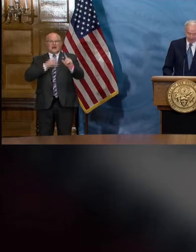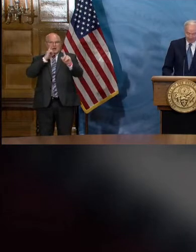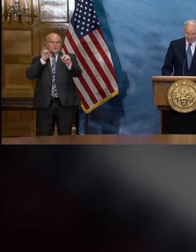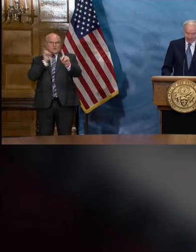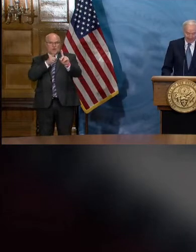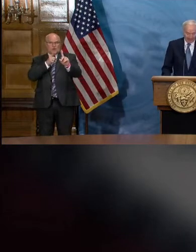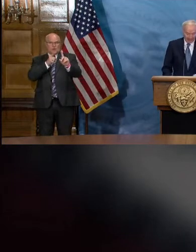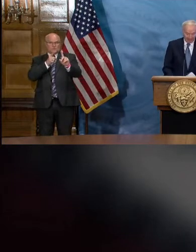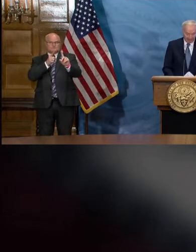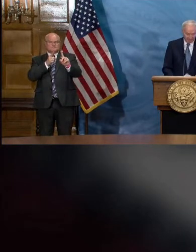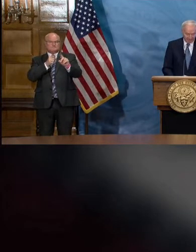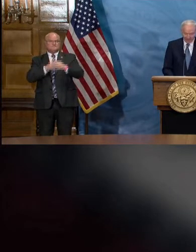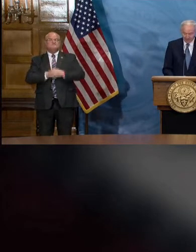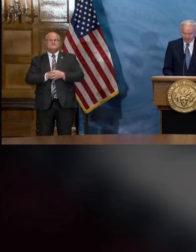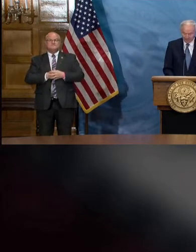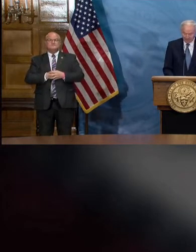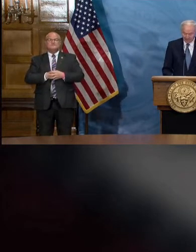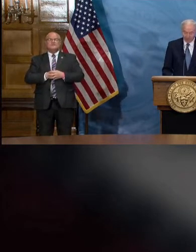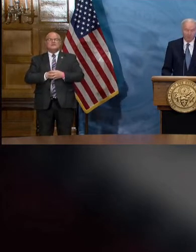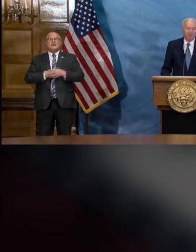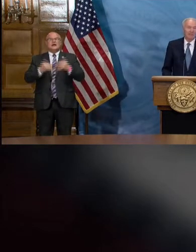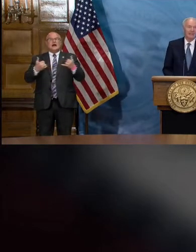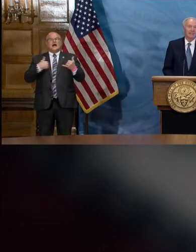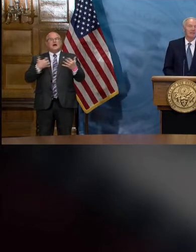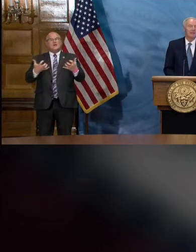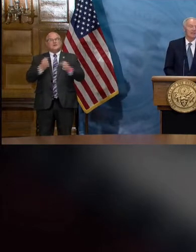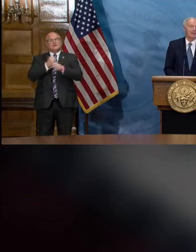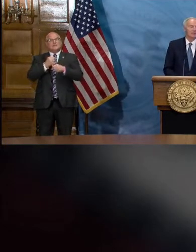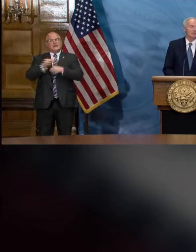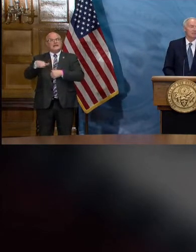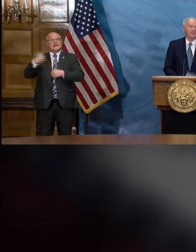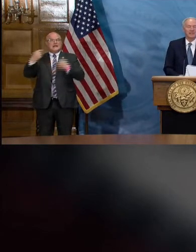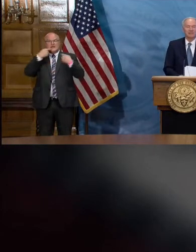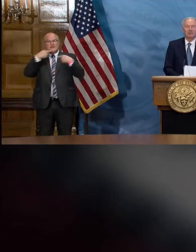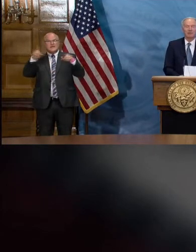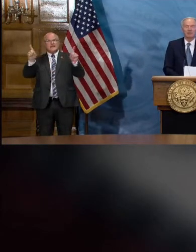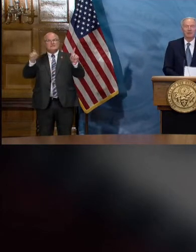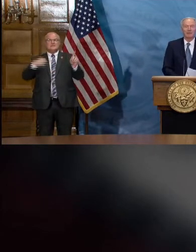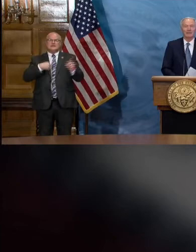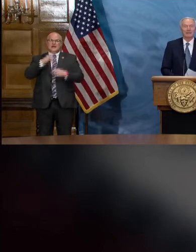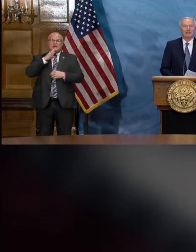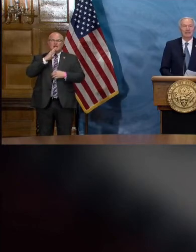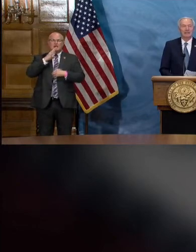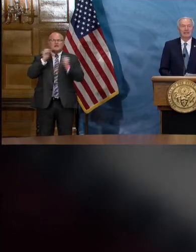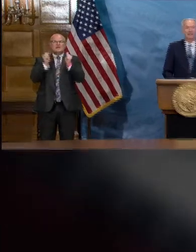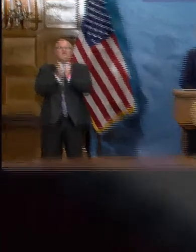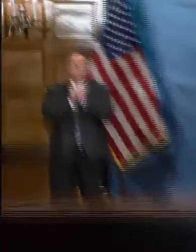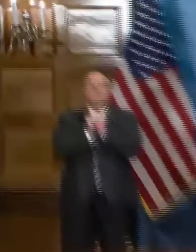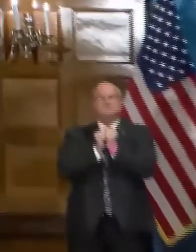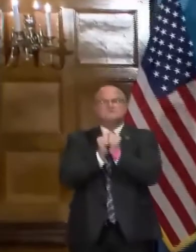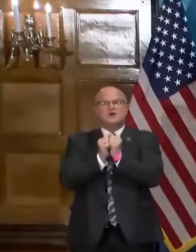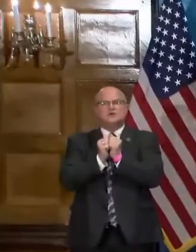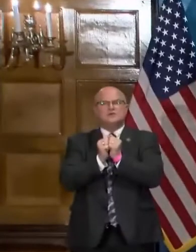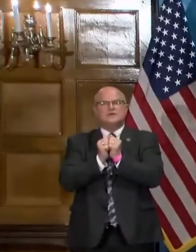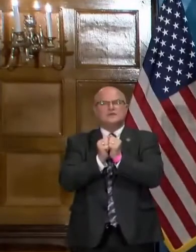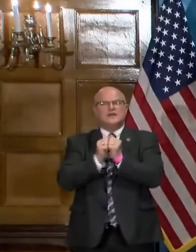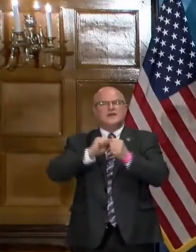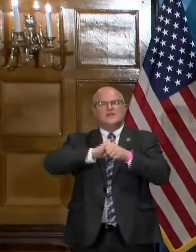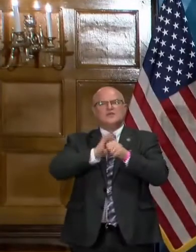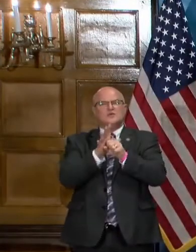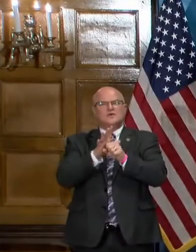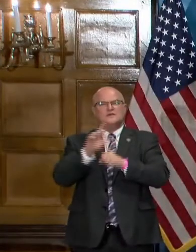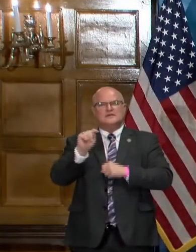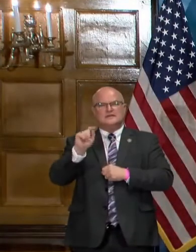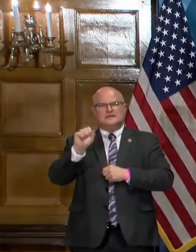goal. And then I did want to make another announcement. As I spoke with the coronavirus